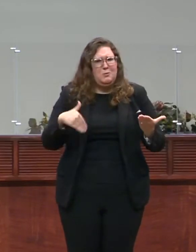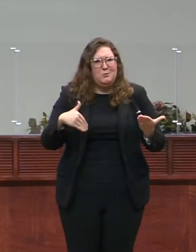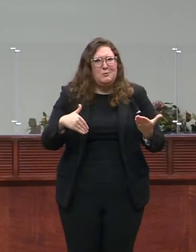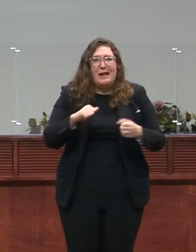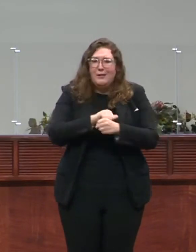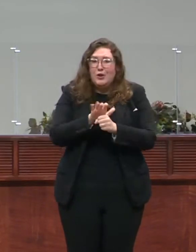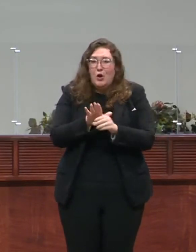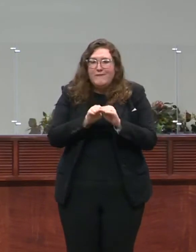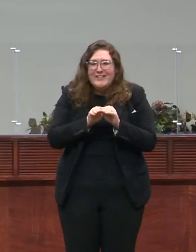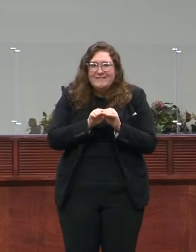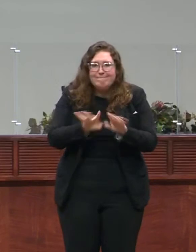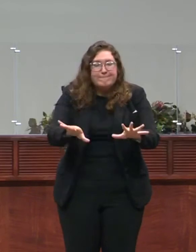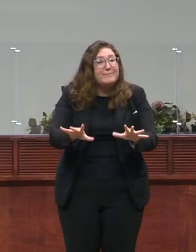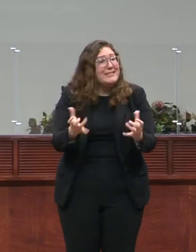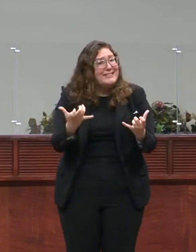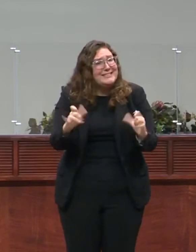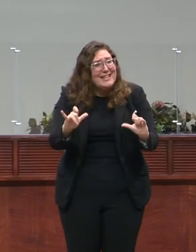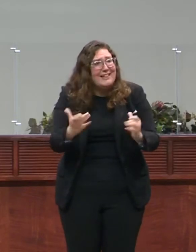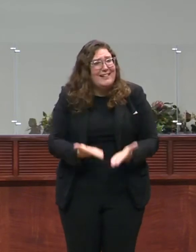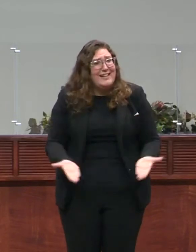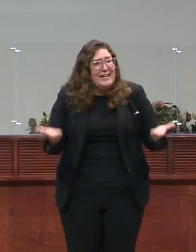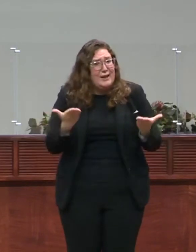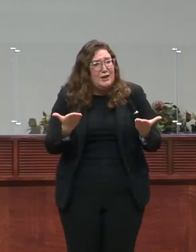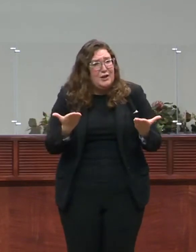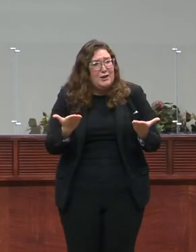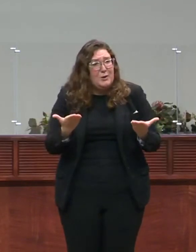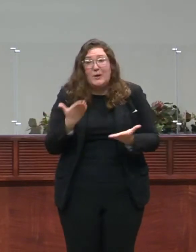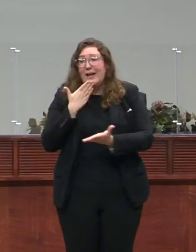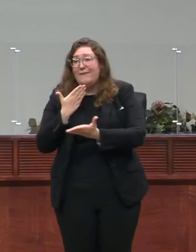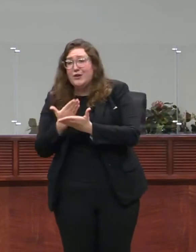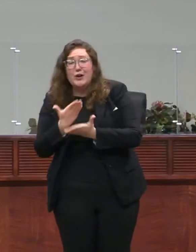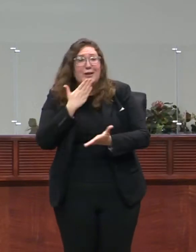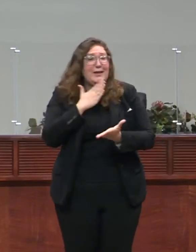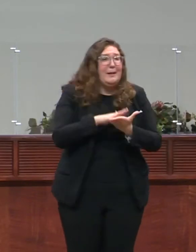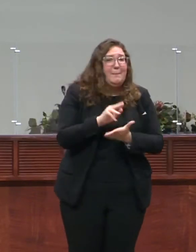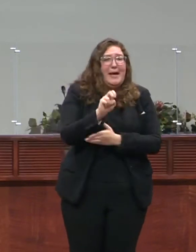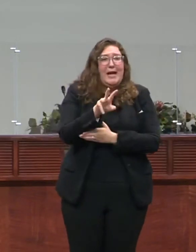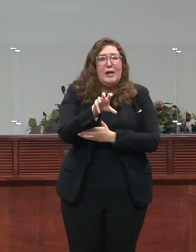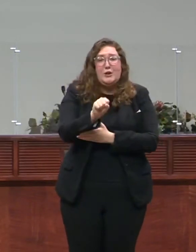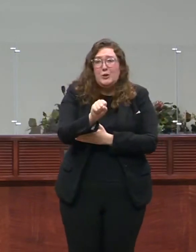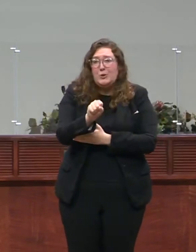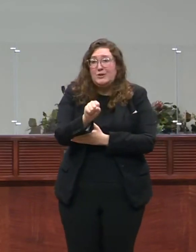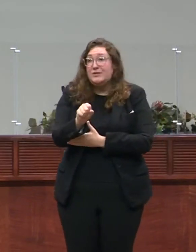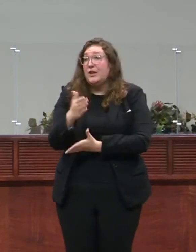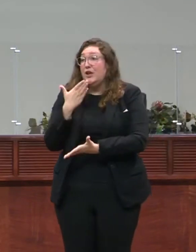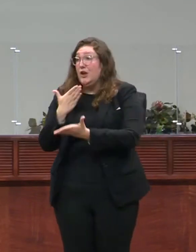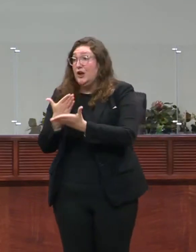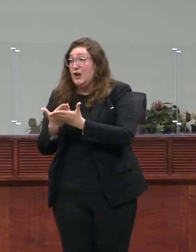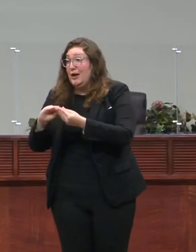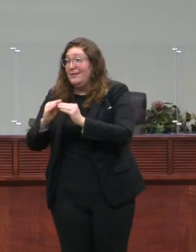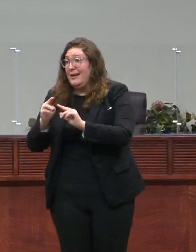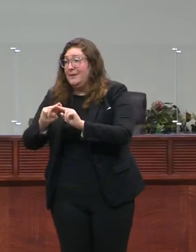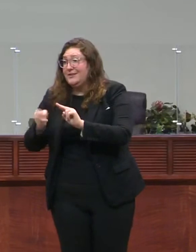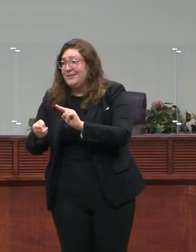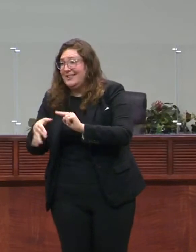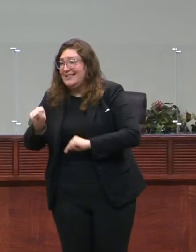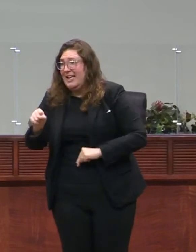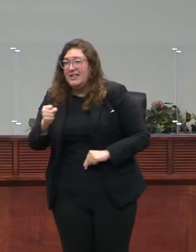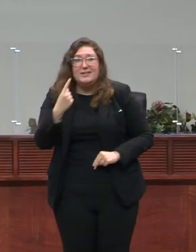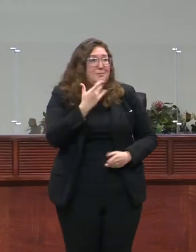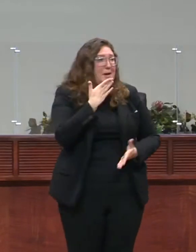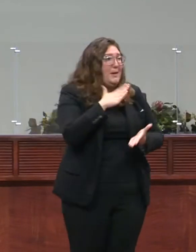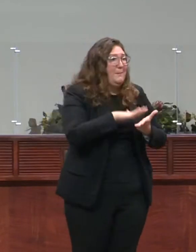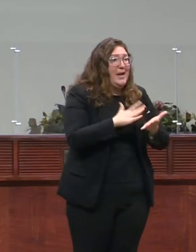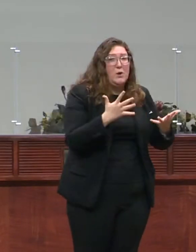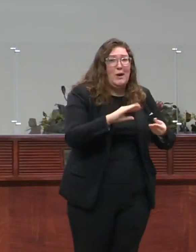good news and bad news. The good news is the numbers are coming down. The bad news is they're still really high. So it is no